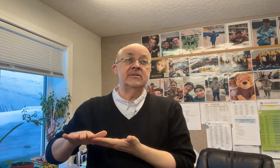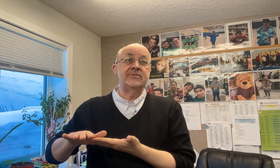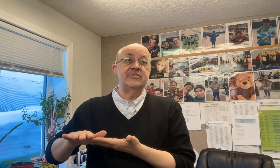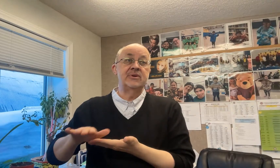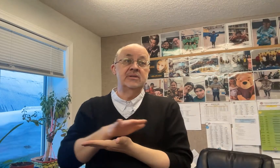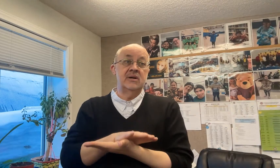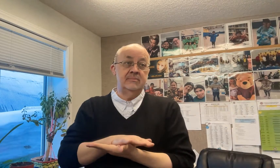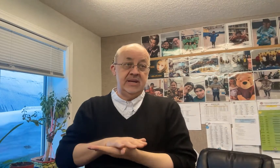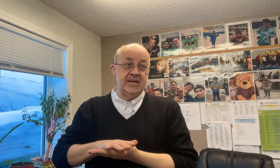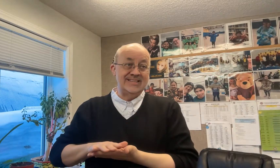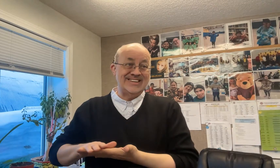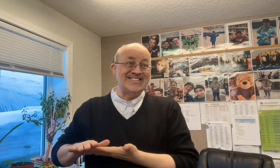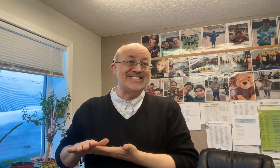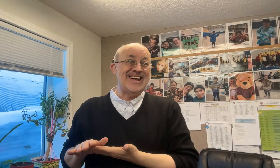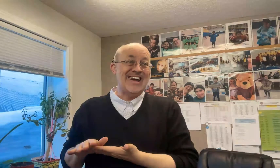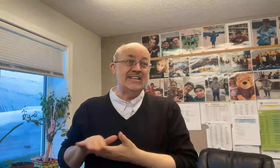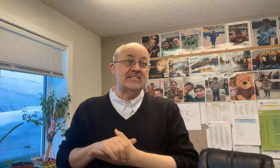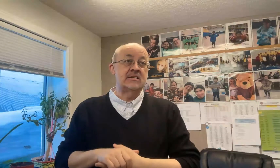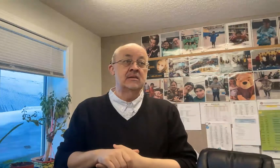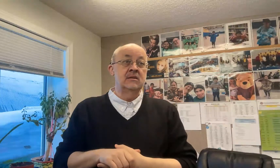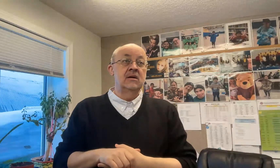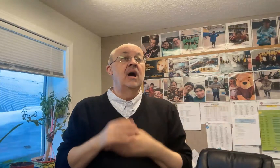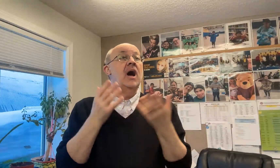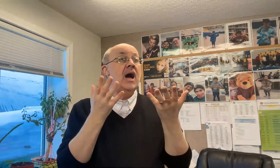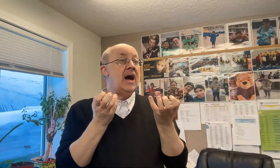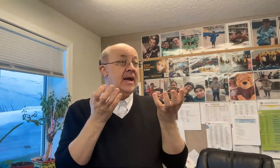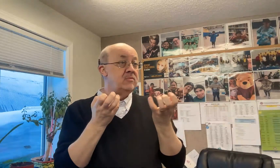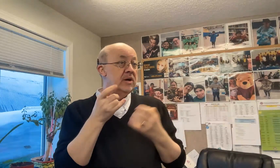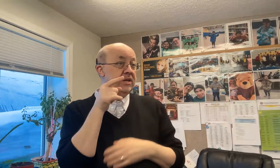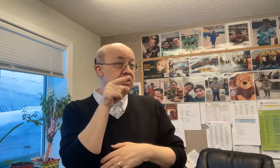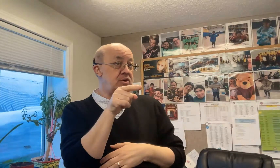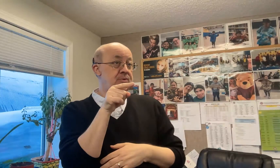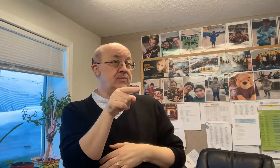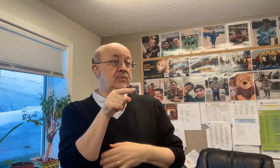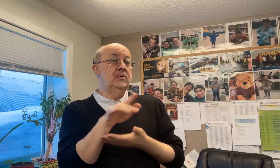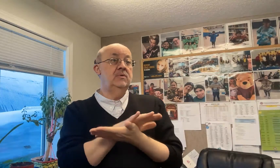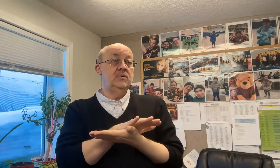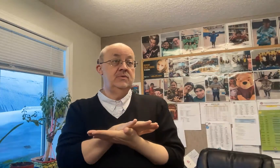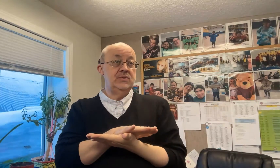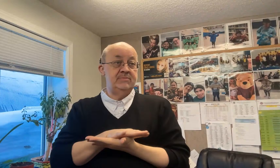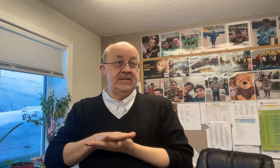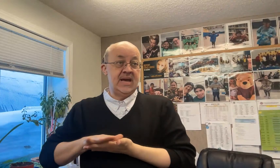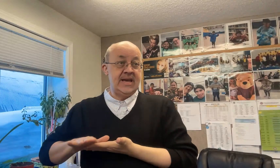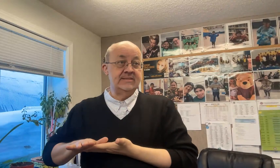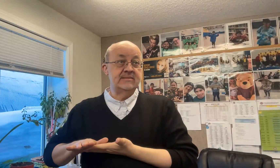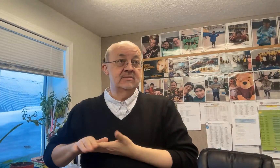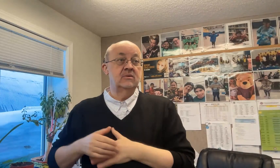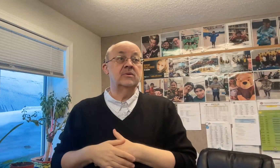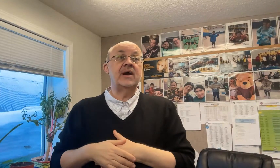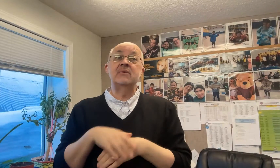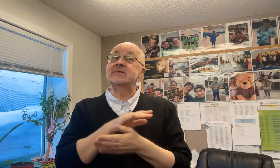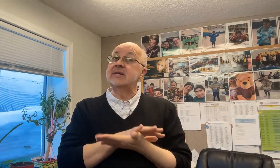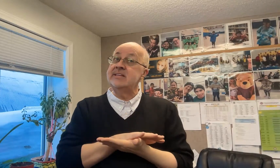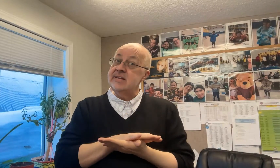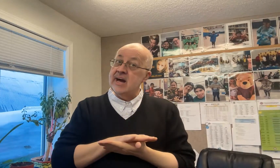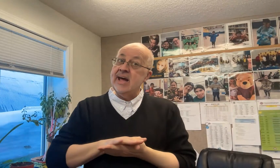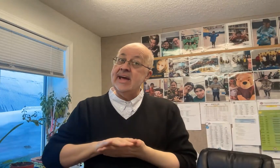your non-dominant hand because that's nice. I want you to be nice, or that was a